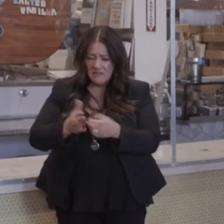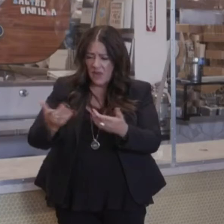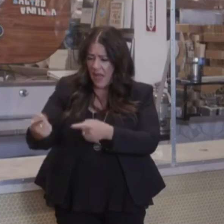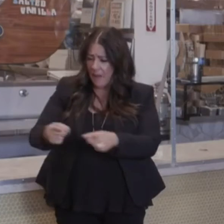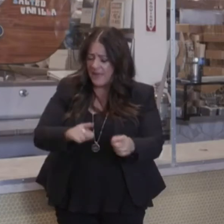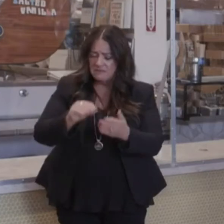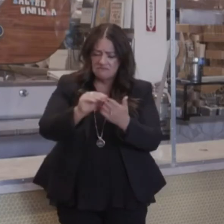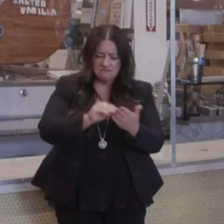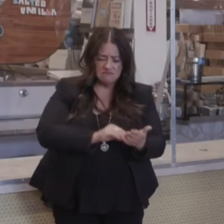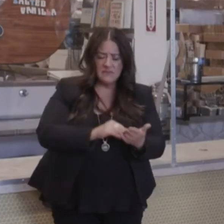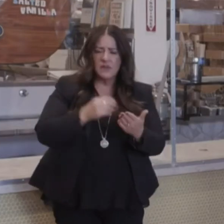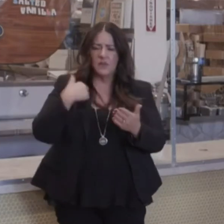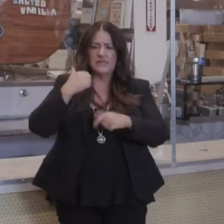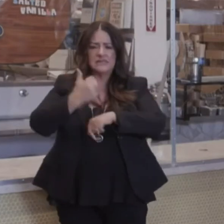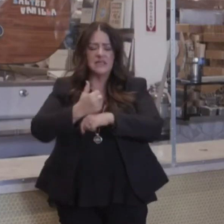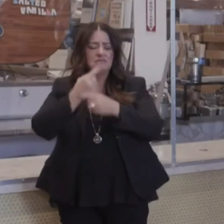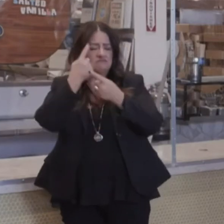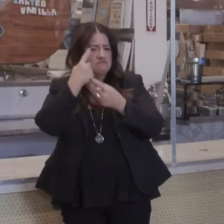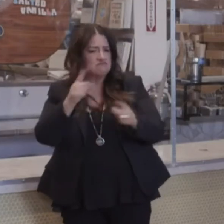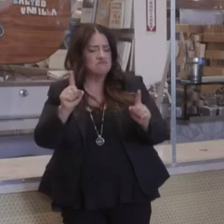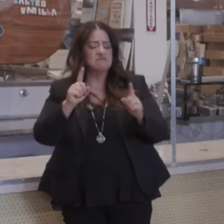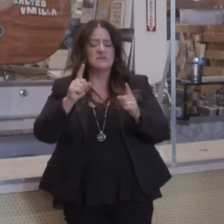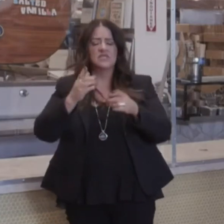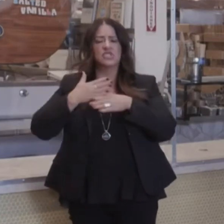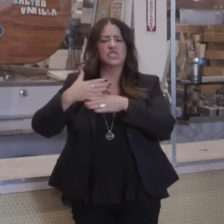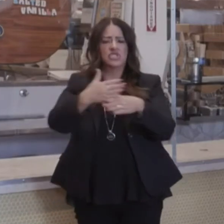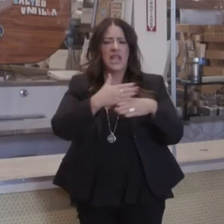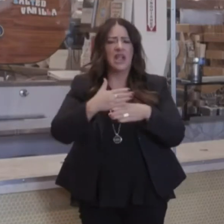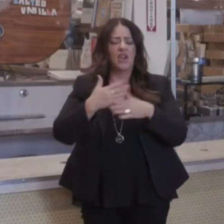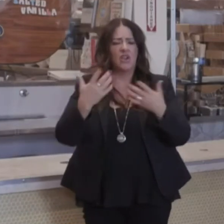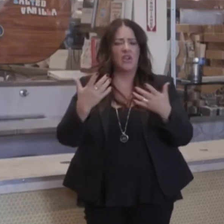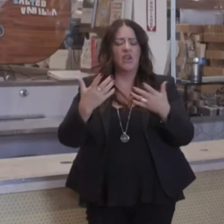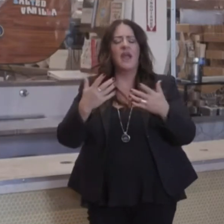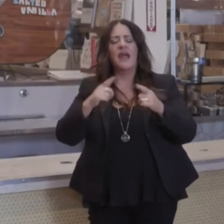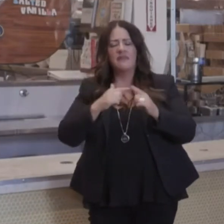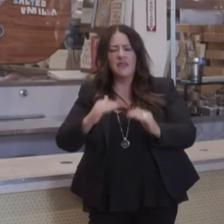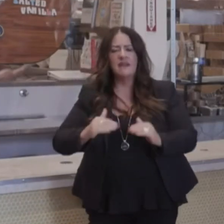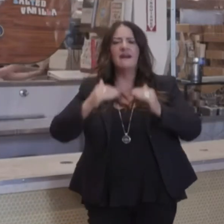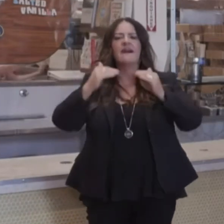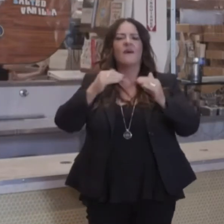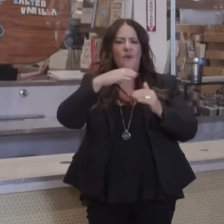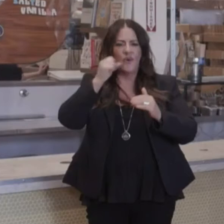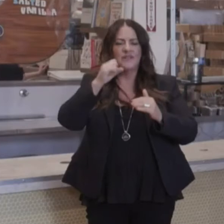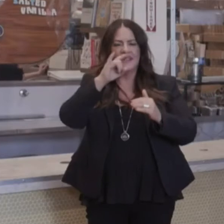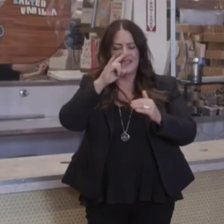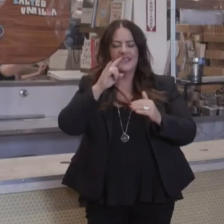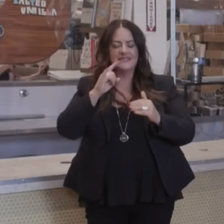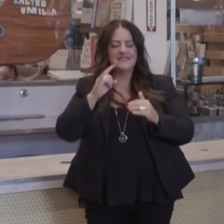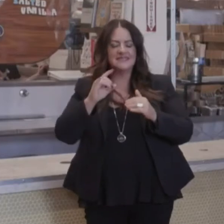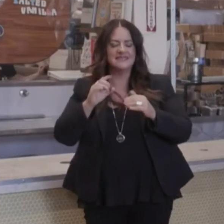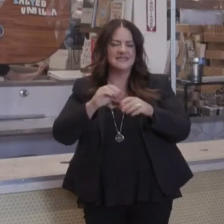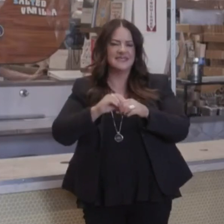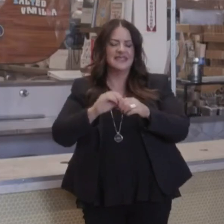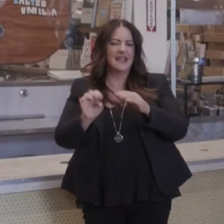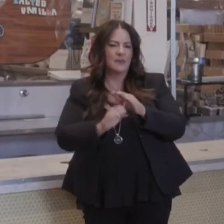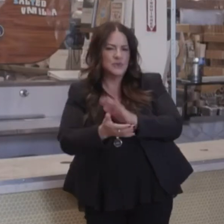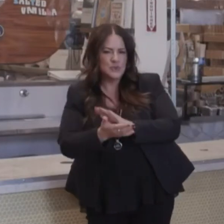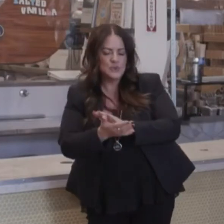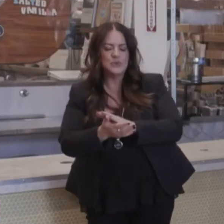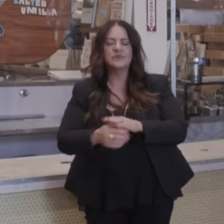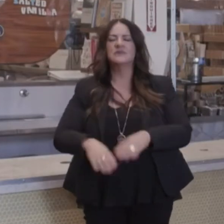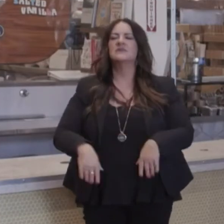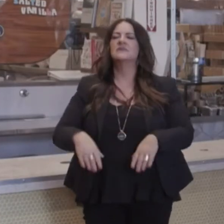tracing plans in place, working across the spectrum, 1,000+ school districts up and down the state, working with